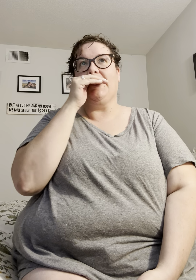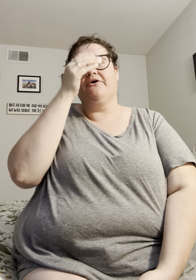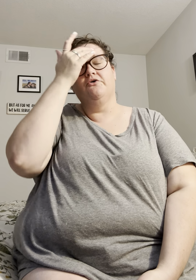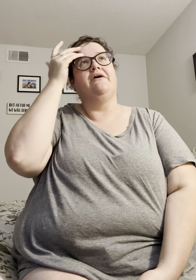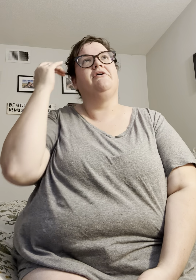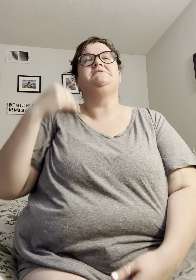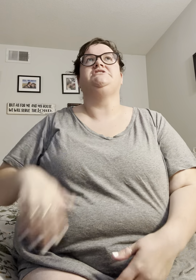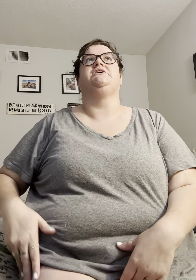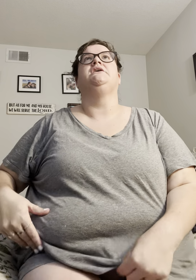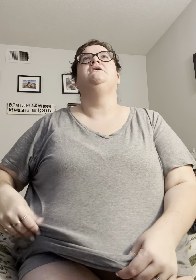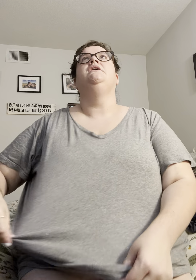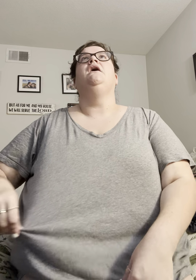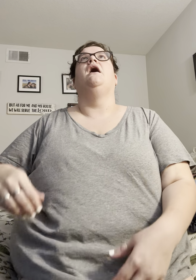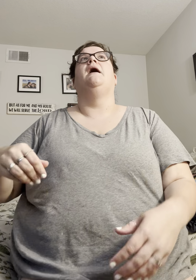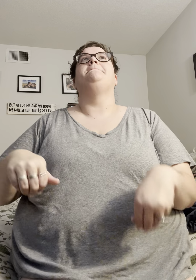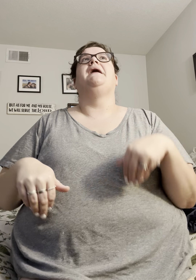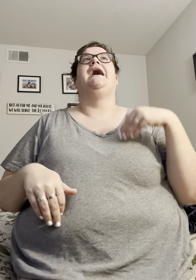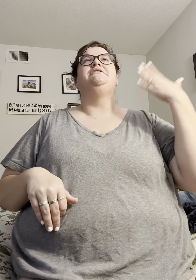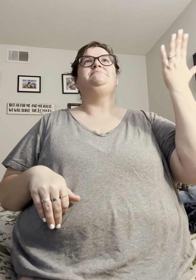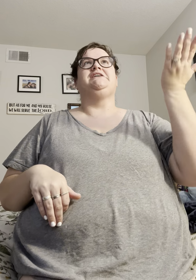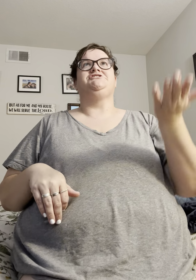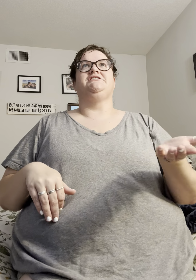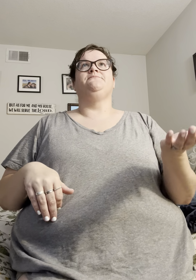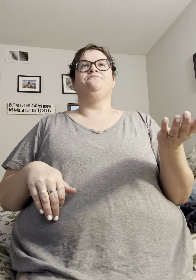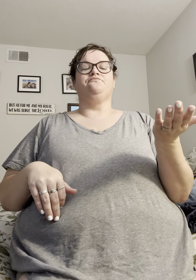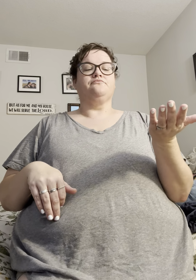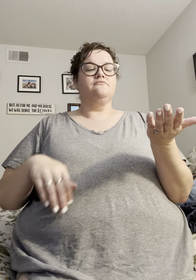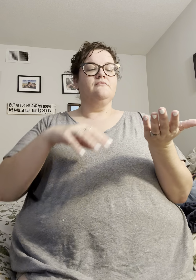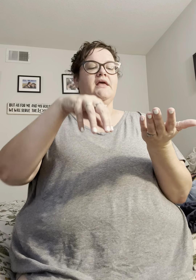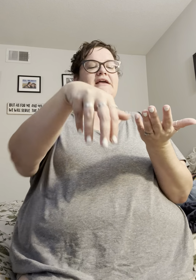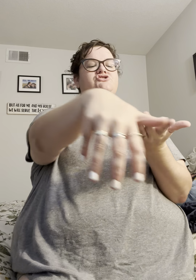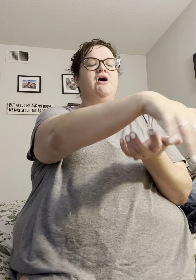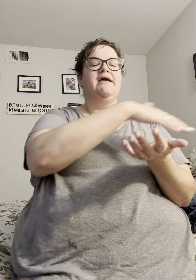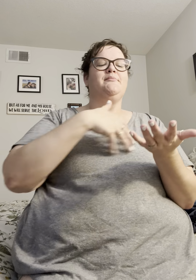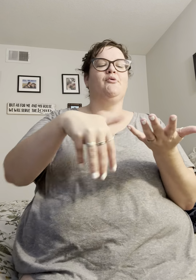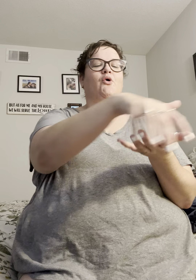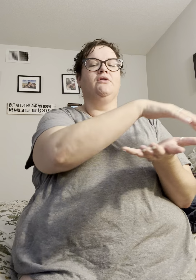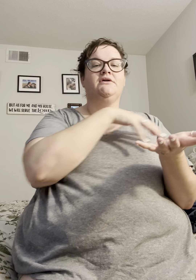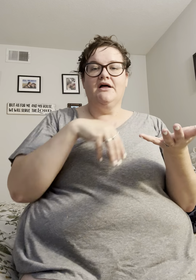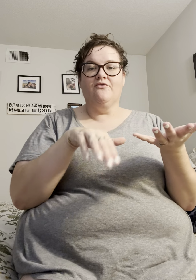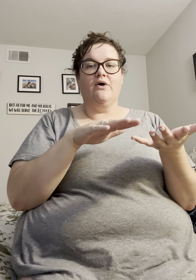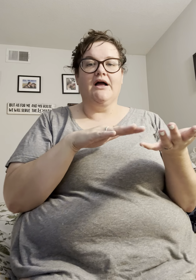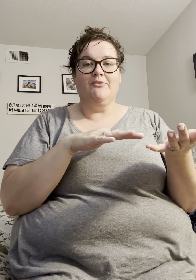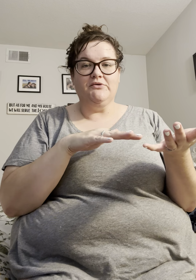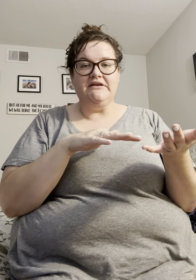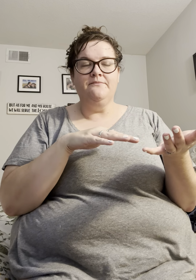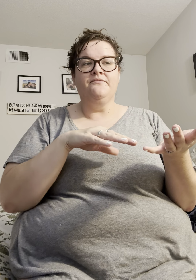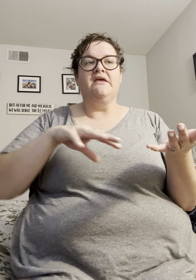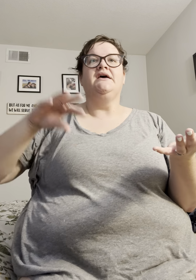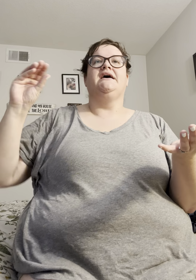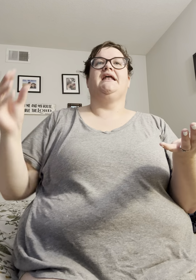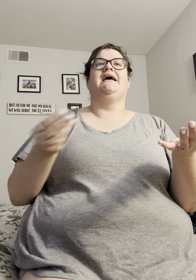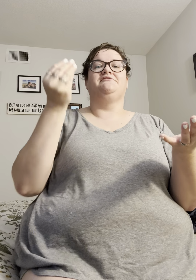tell whoever I'm teaching, I always picture a giant bowl of guacamole, and I have a